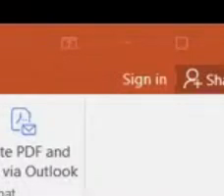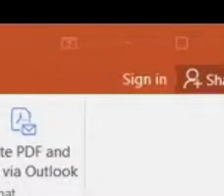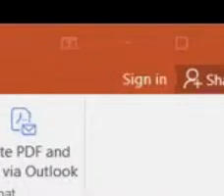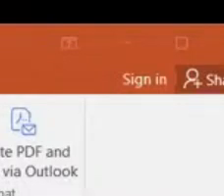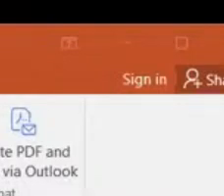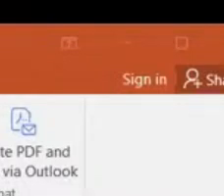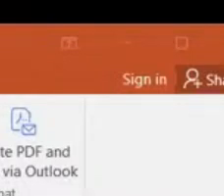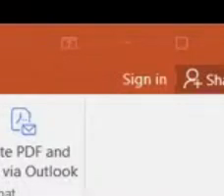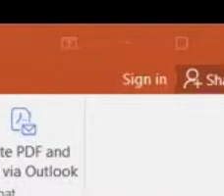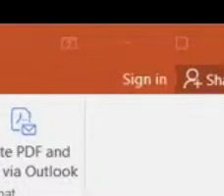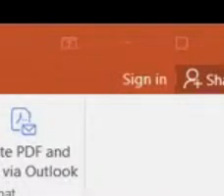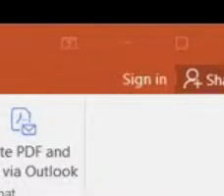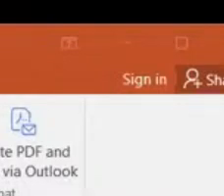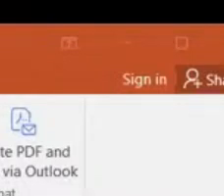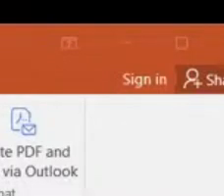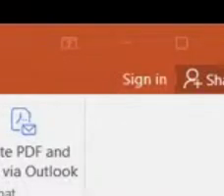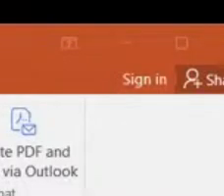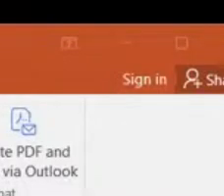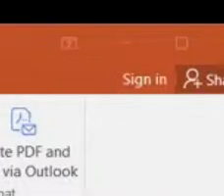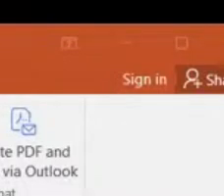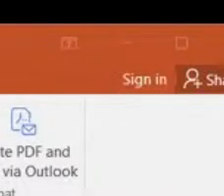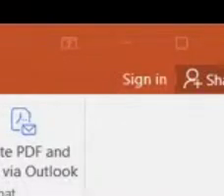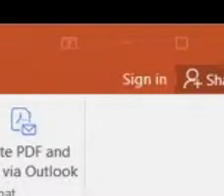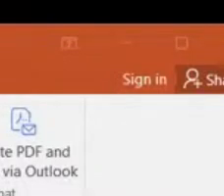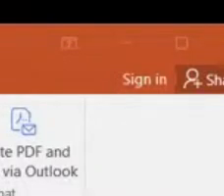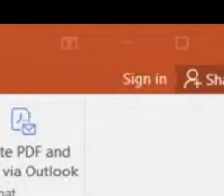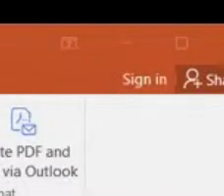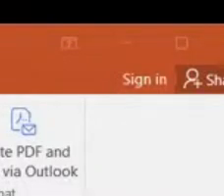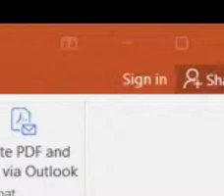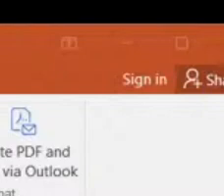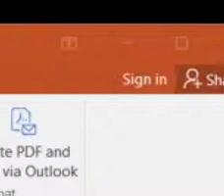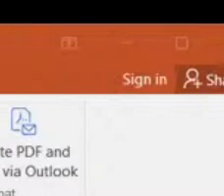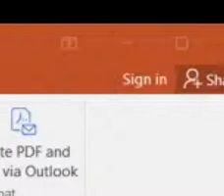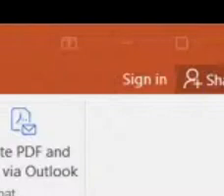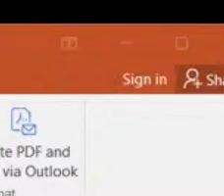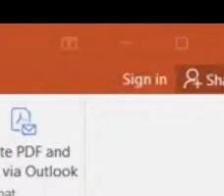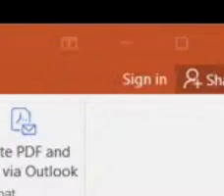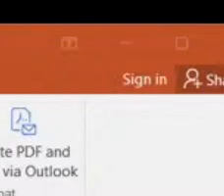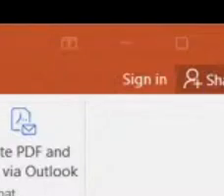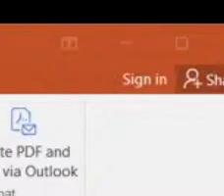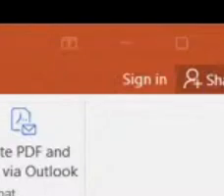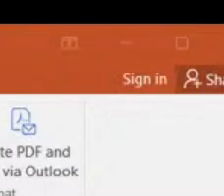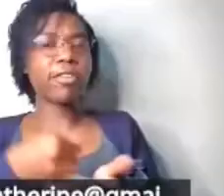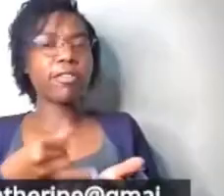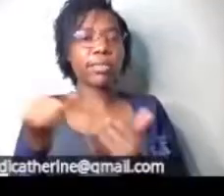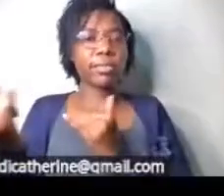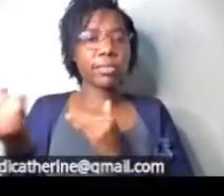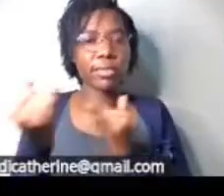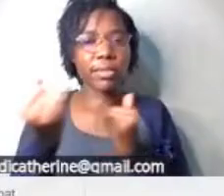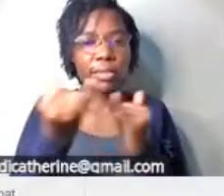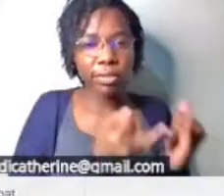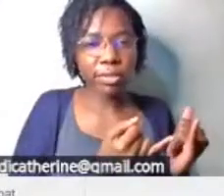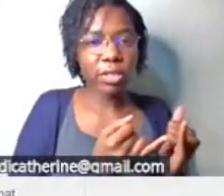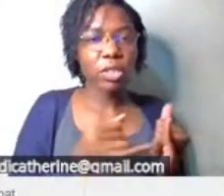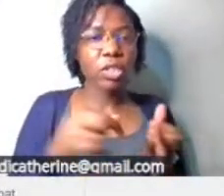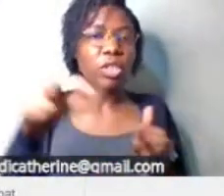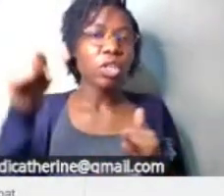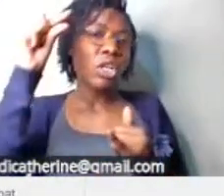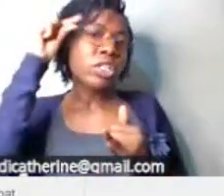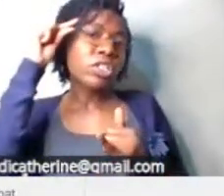dysfunction. Again, as a part of the introduction, gender norms are normally